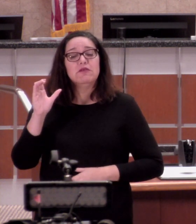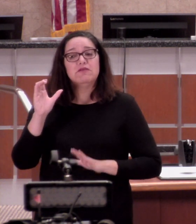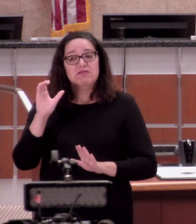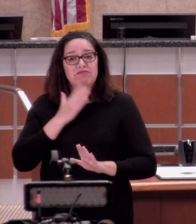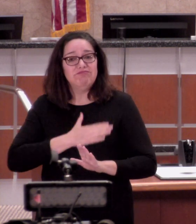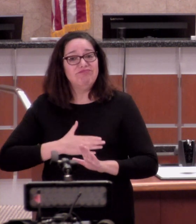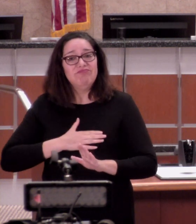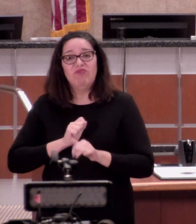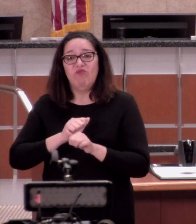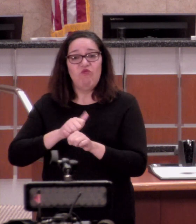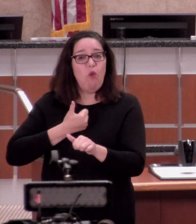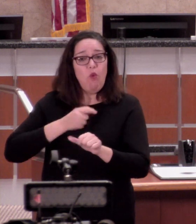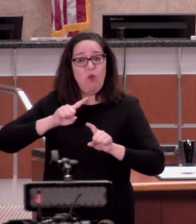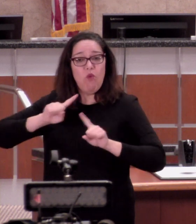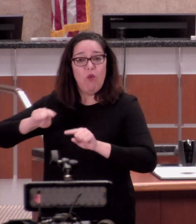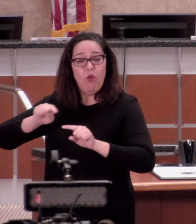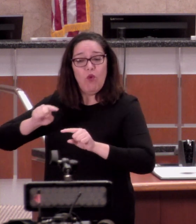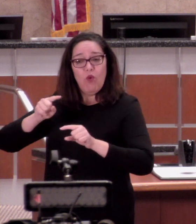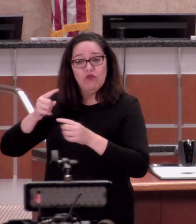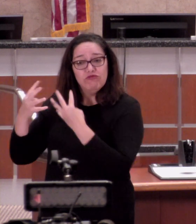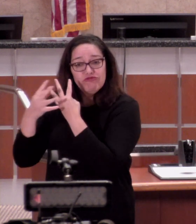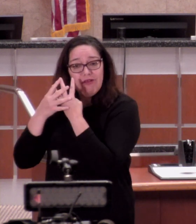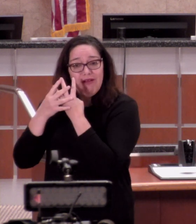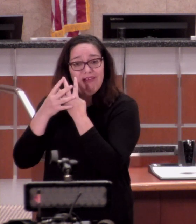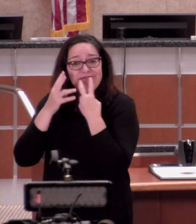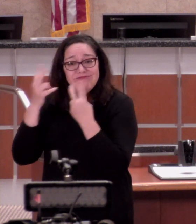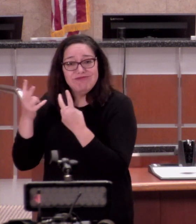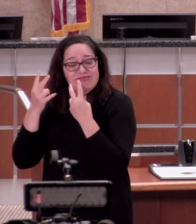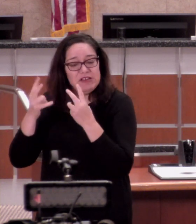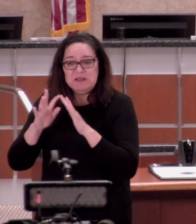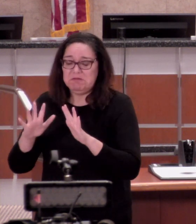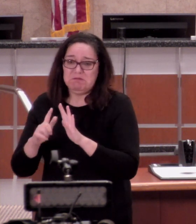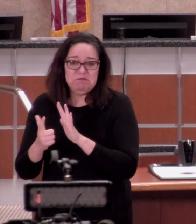avoid the jails, to avoid going to the jails. We are not